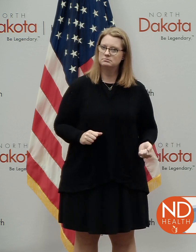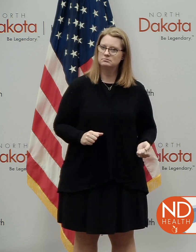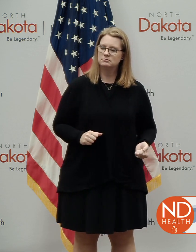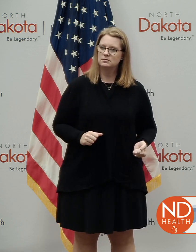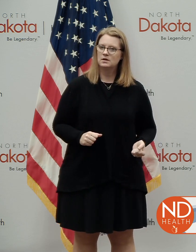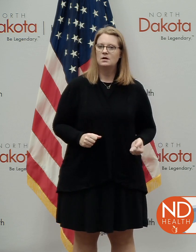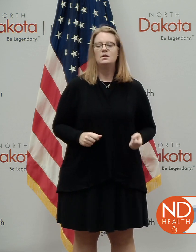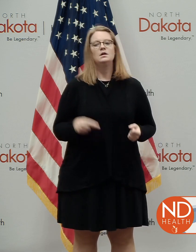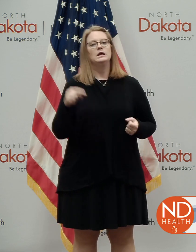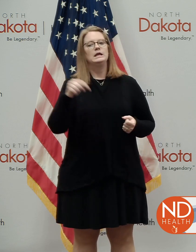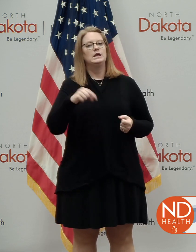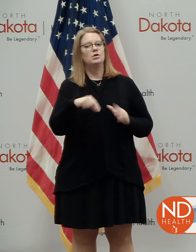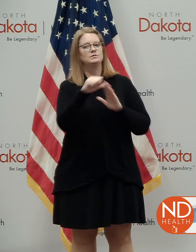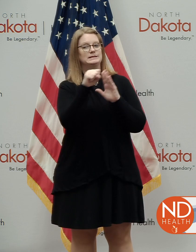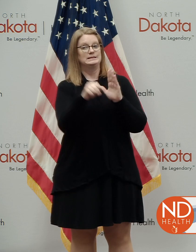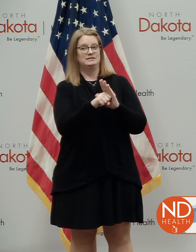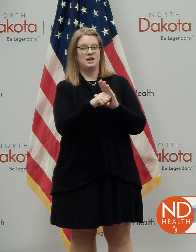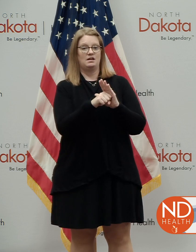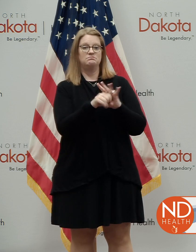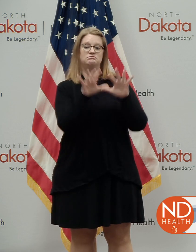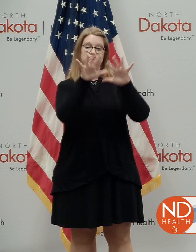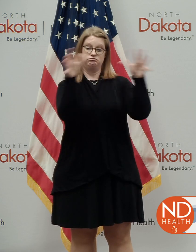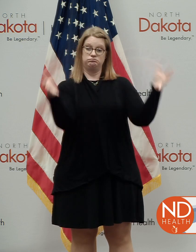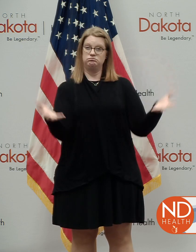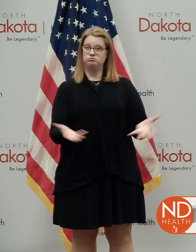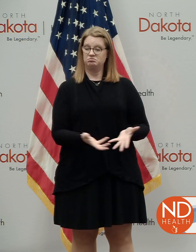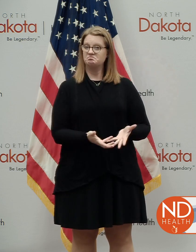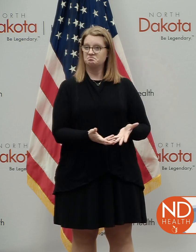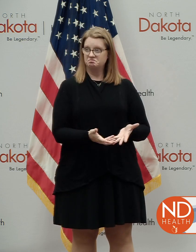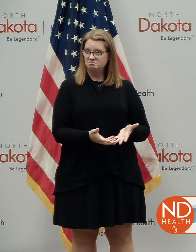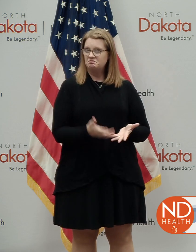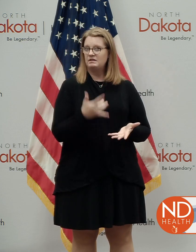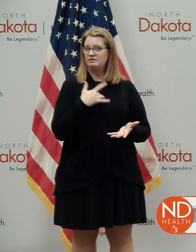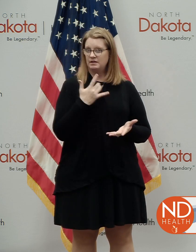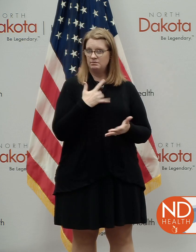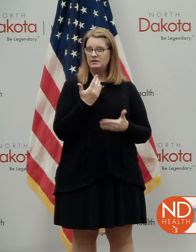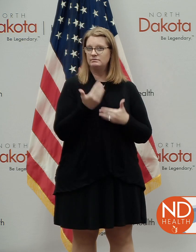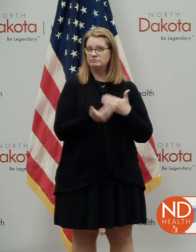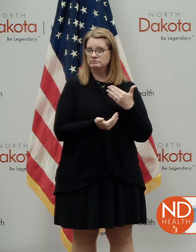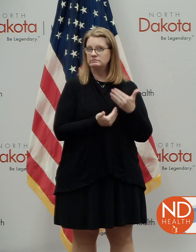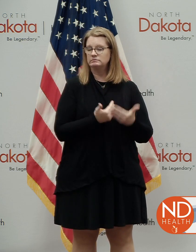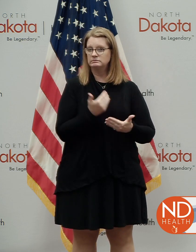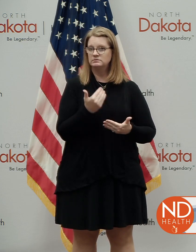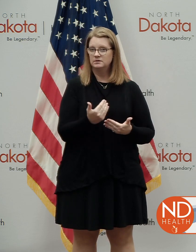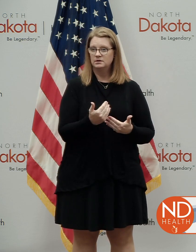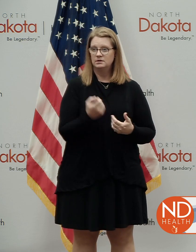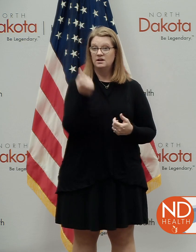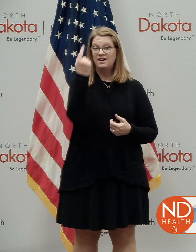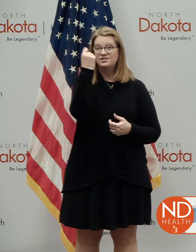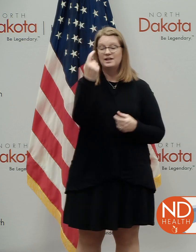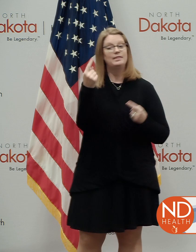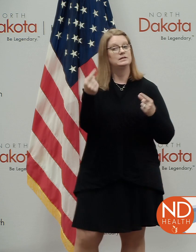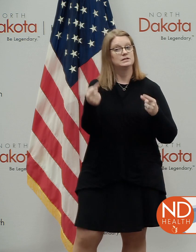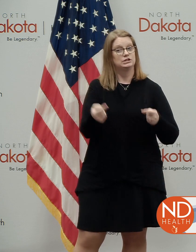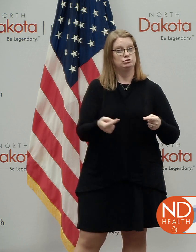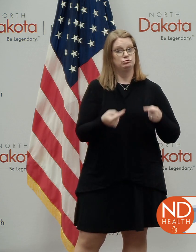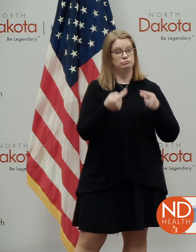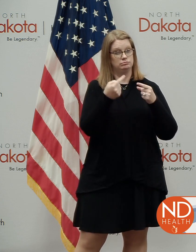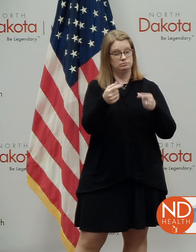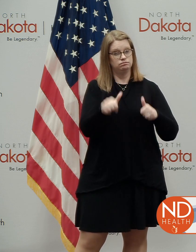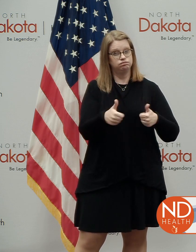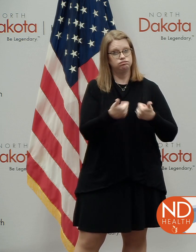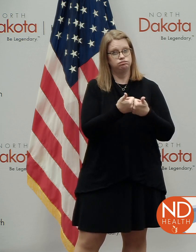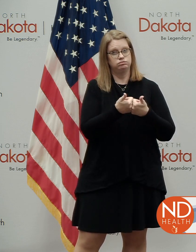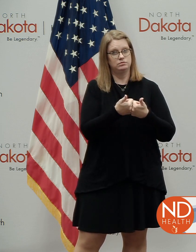as a state, we've held together very well. This is a significant challenge for healthcare.